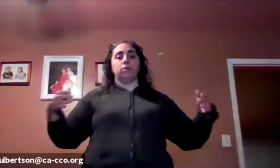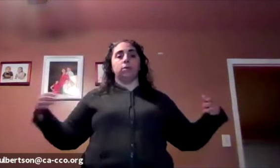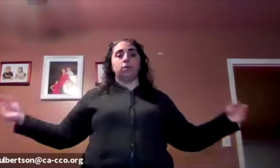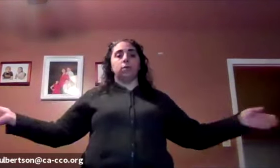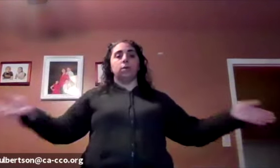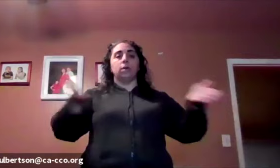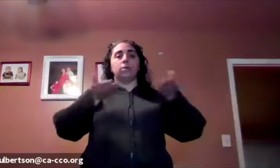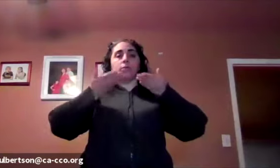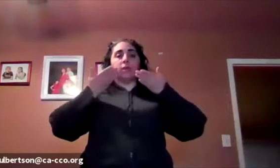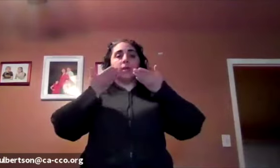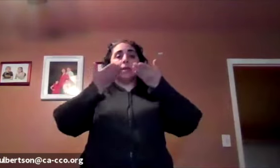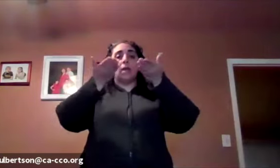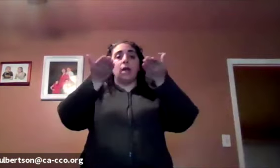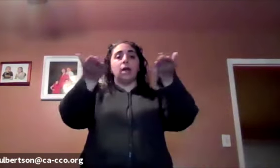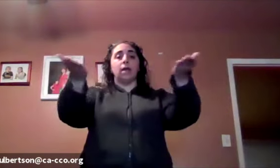Sobbing even as we